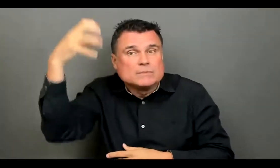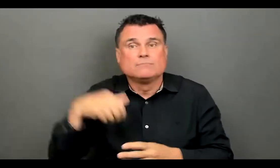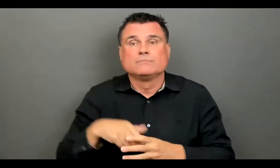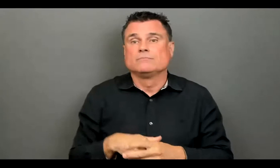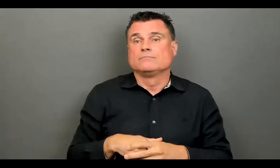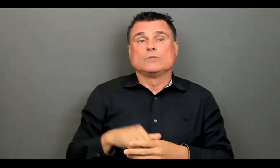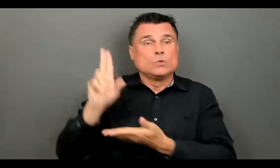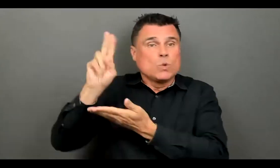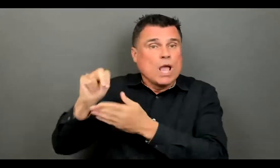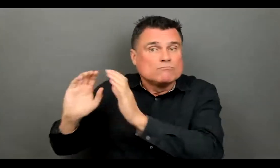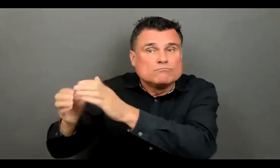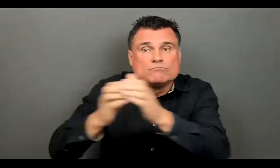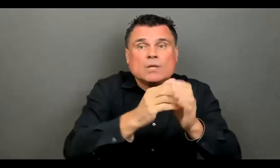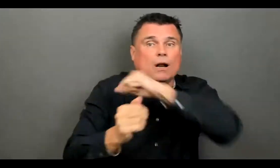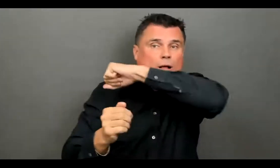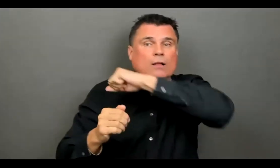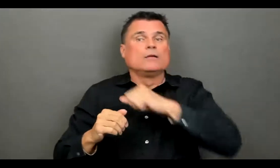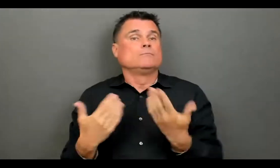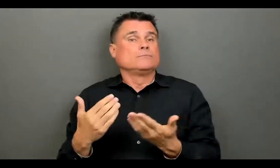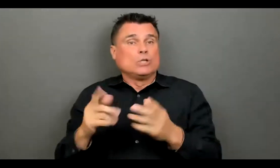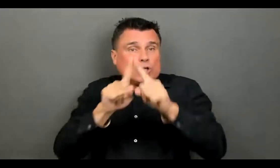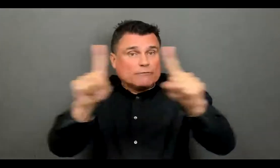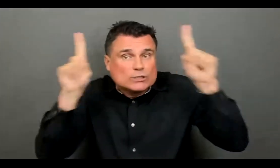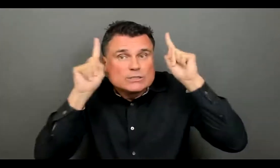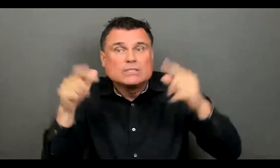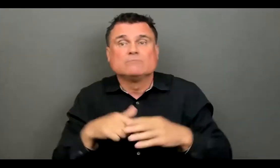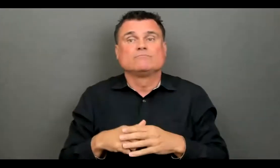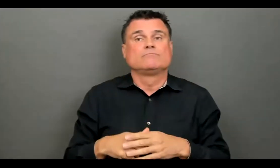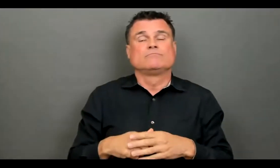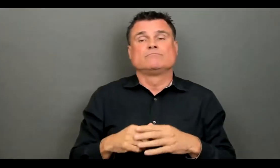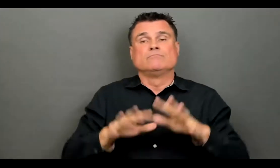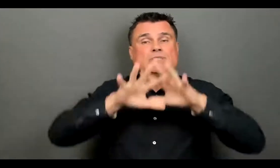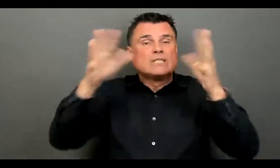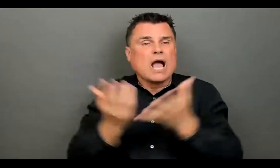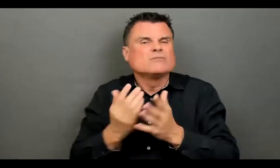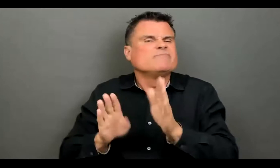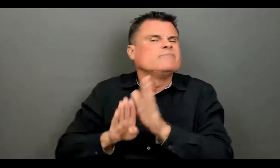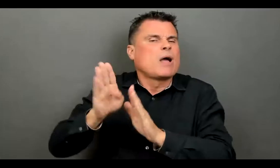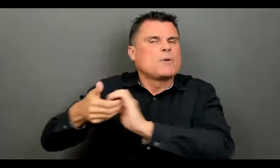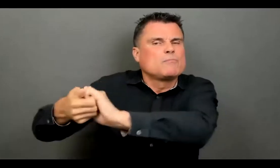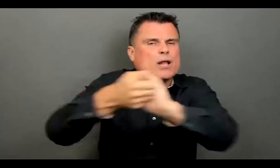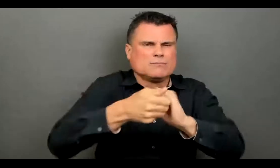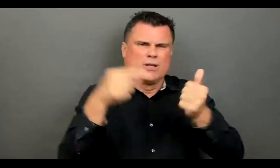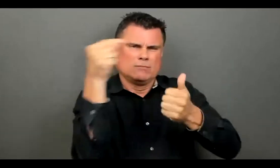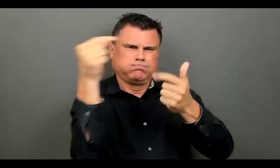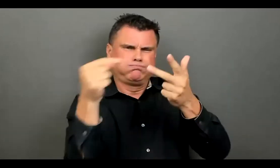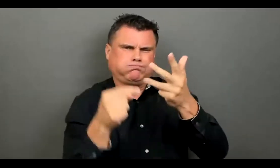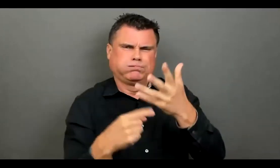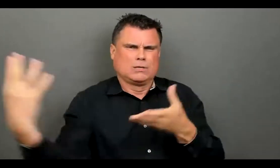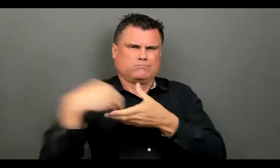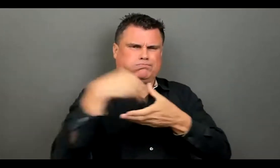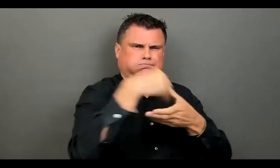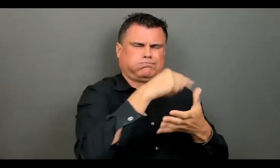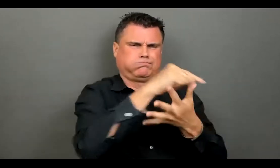and international development partners. Now I will like us